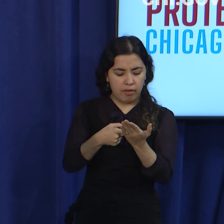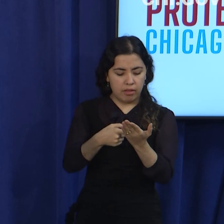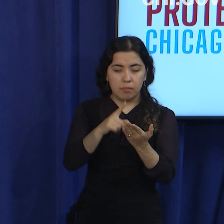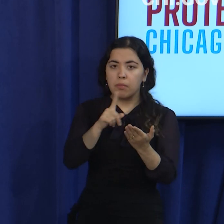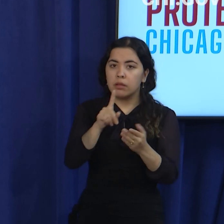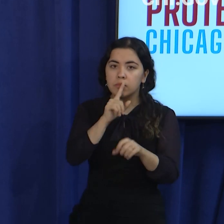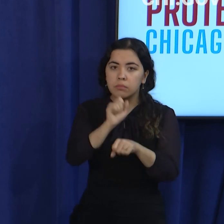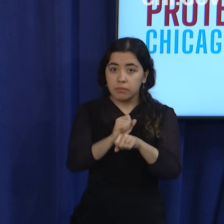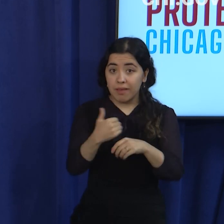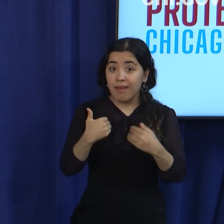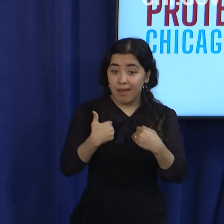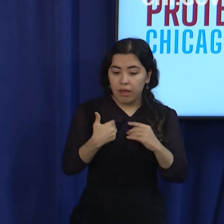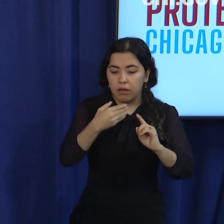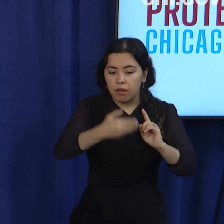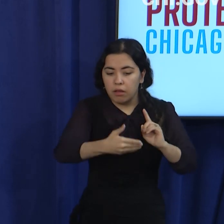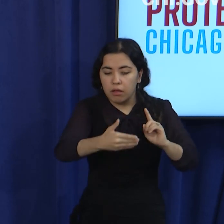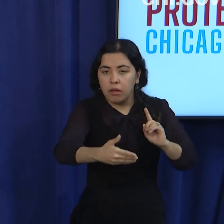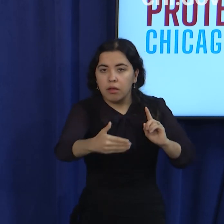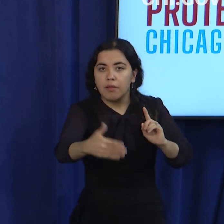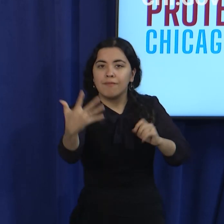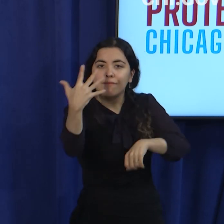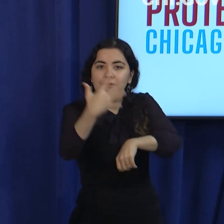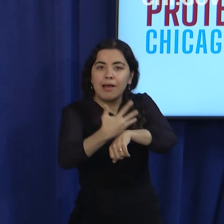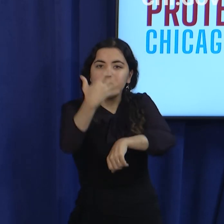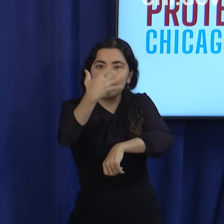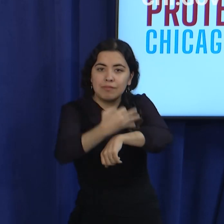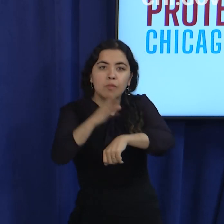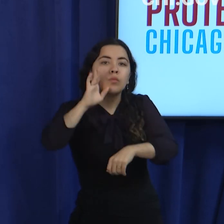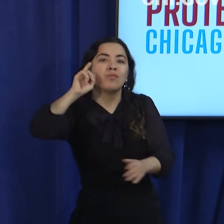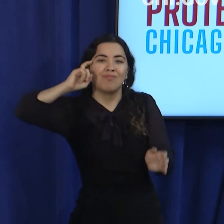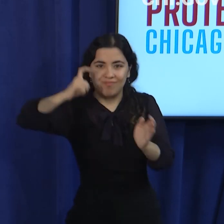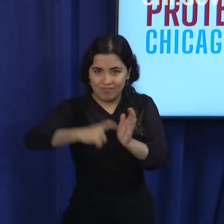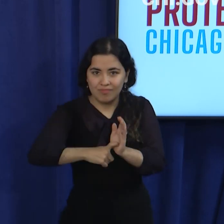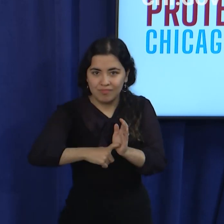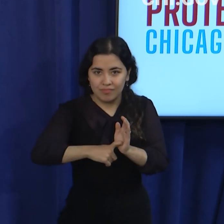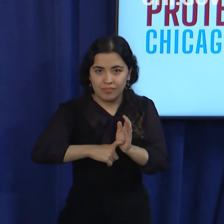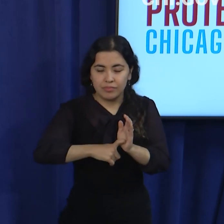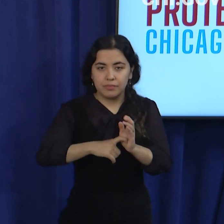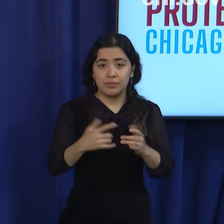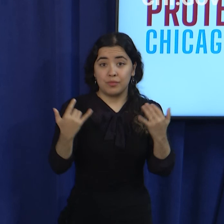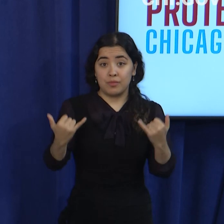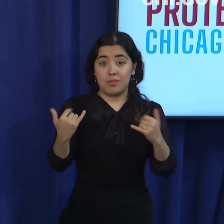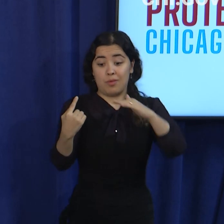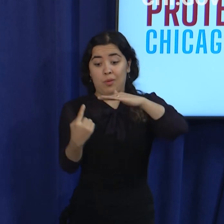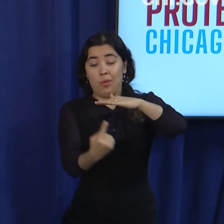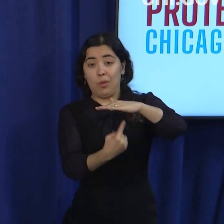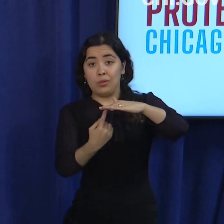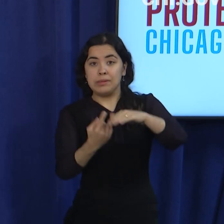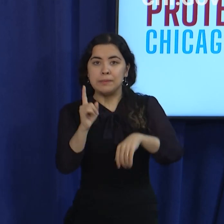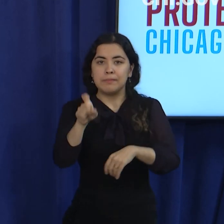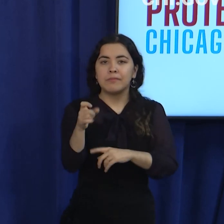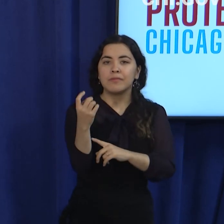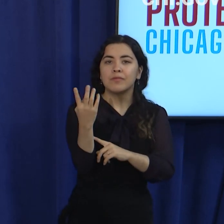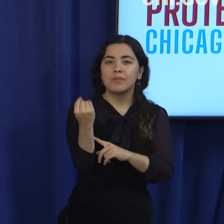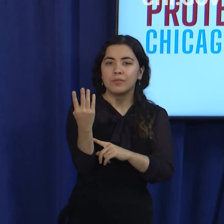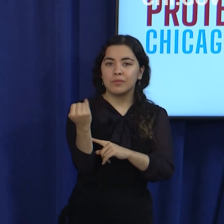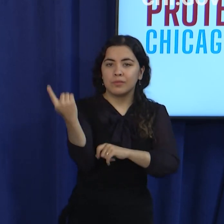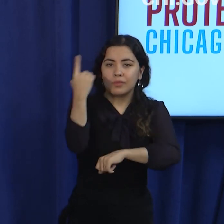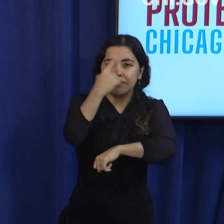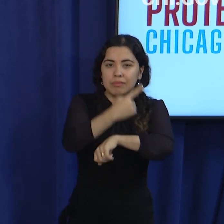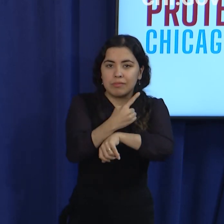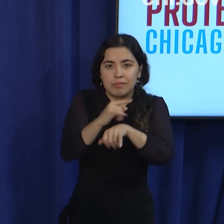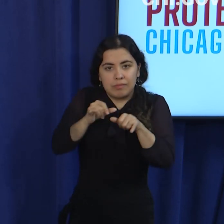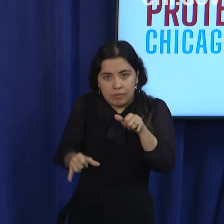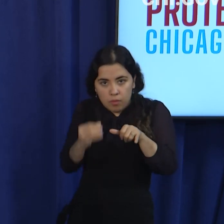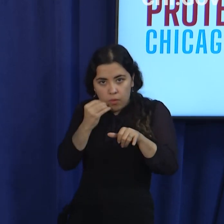day period after that exposure. Right now, the quarantine period is 14 days because there are examples of people